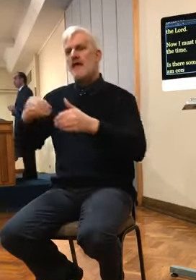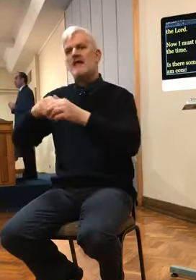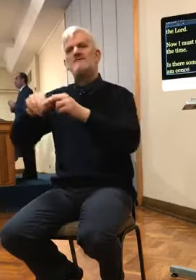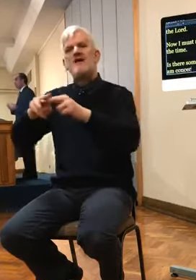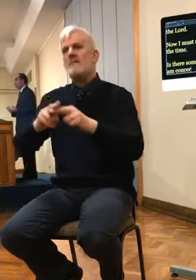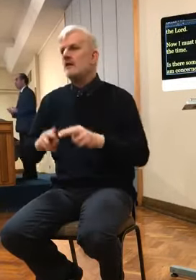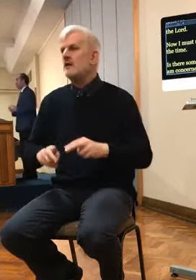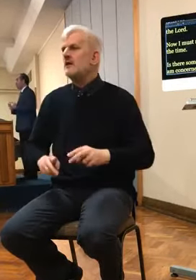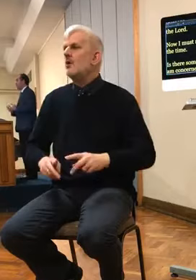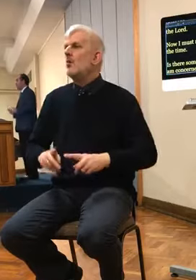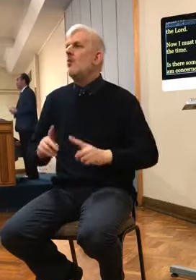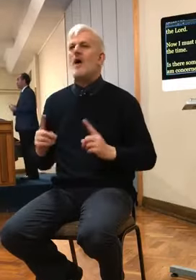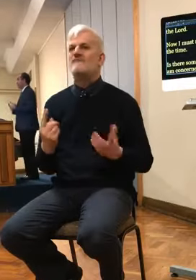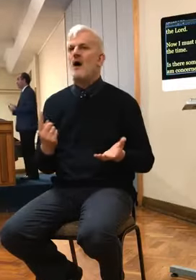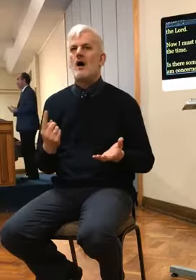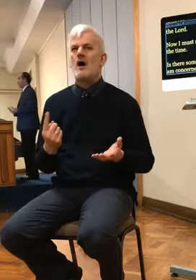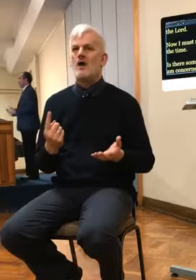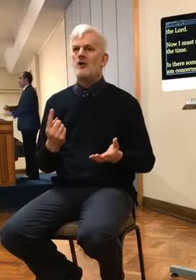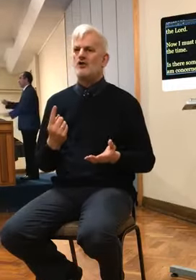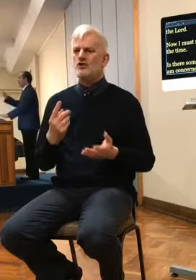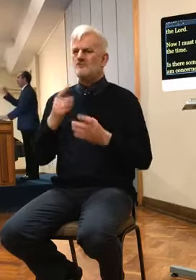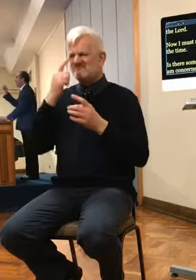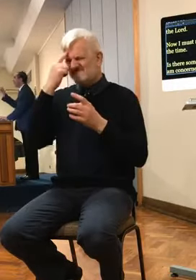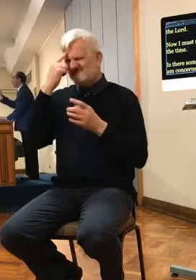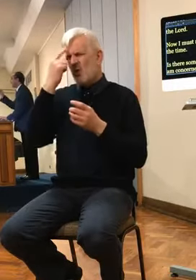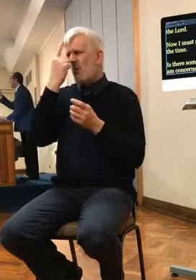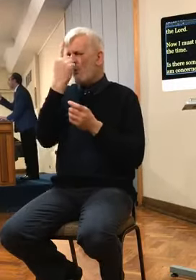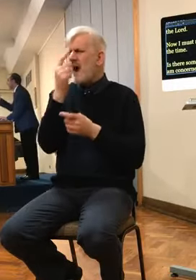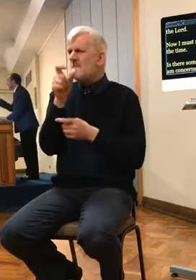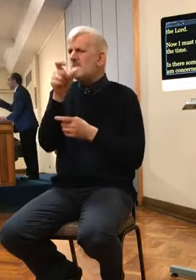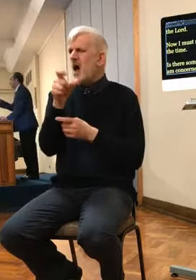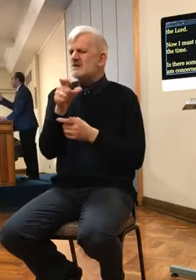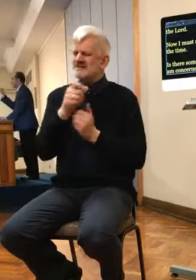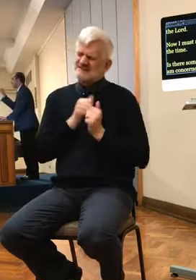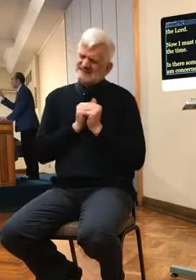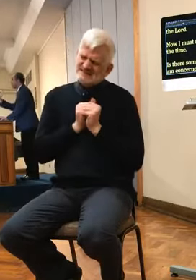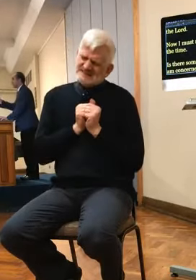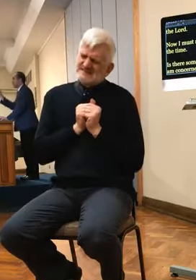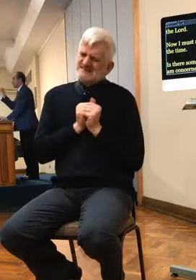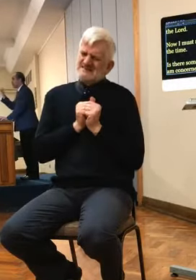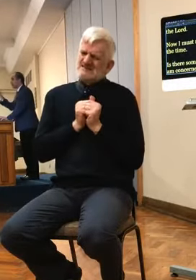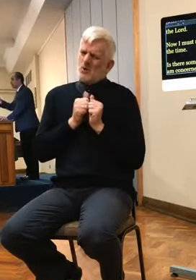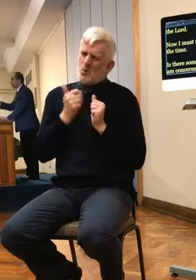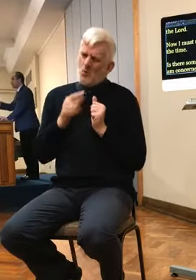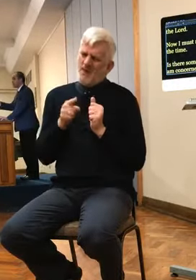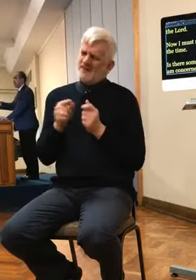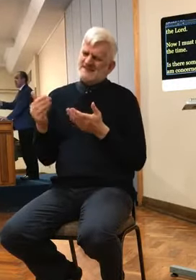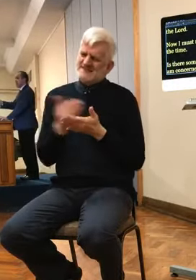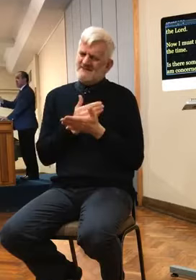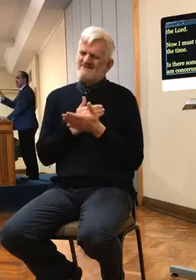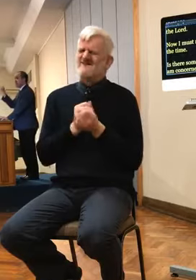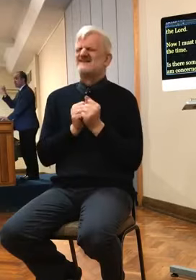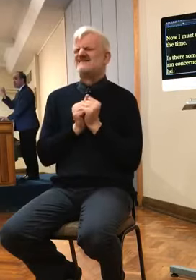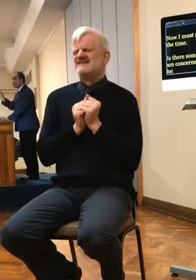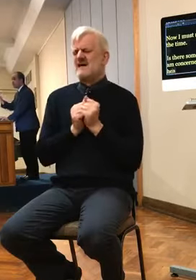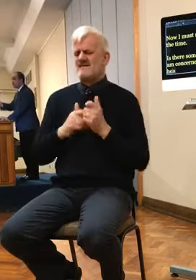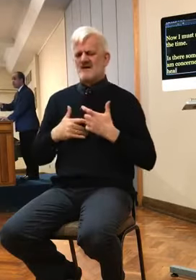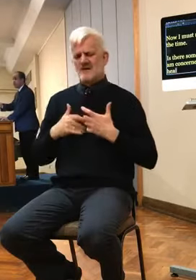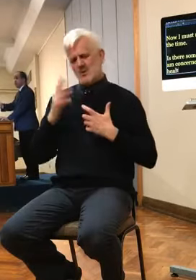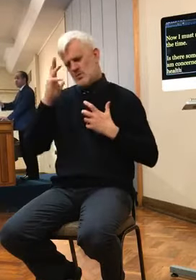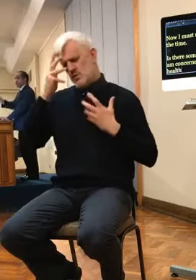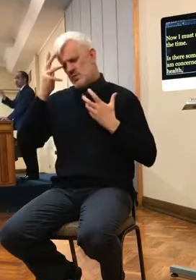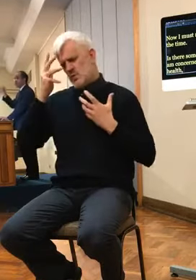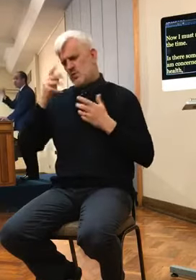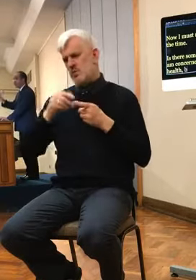Yes, we want to pray for people to be healed, but the greatest healing, the greatest liberation, the greatest